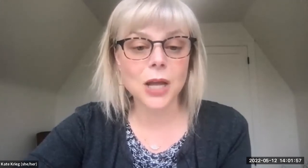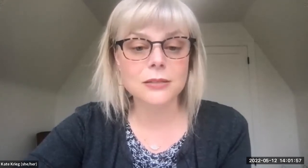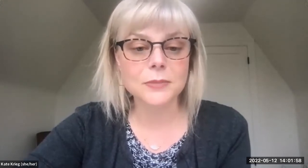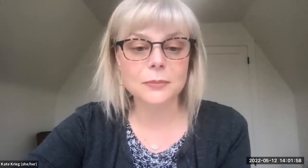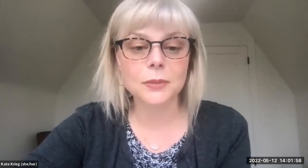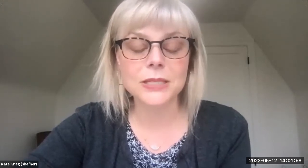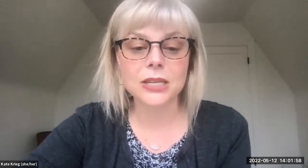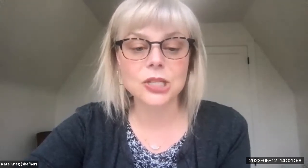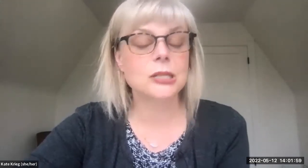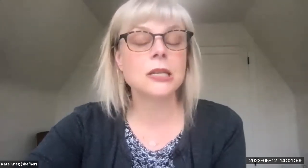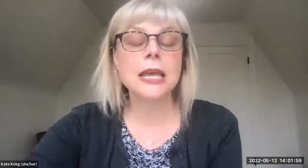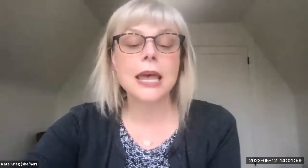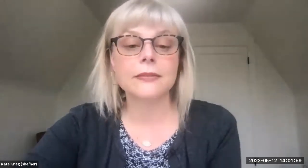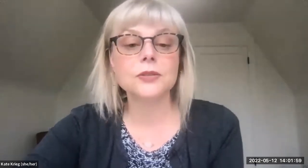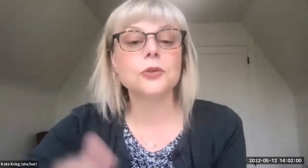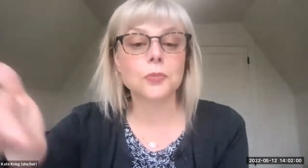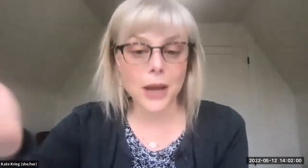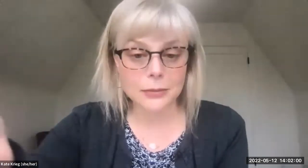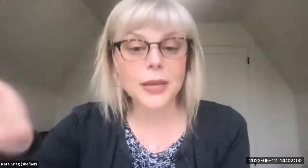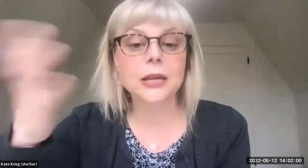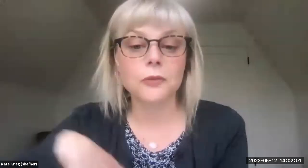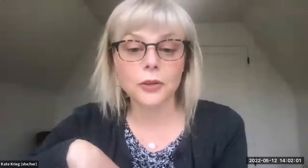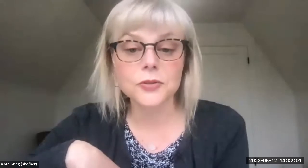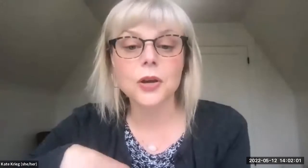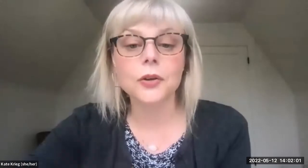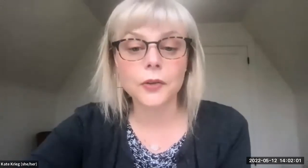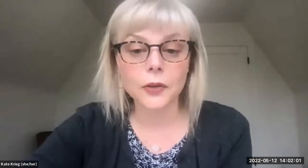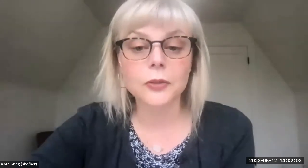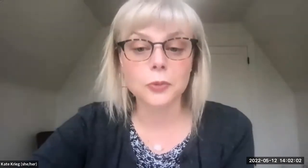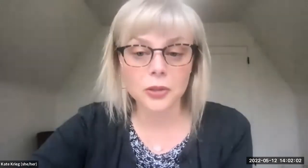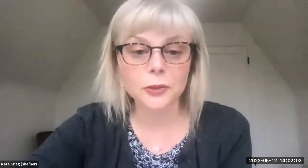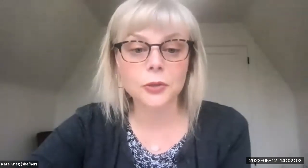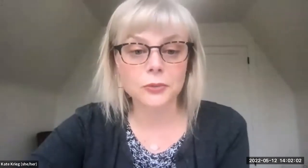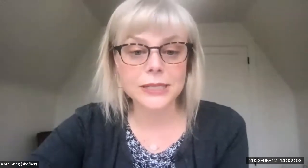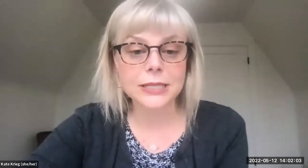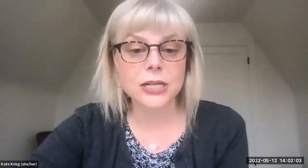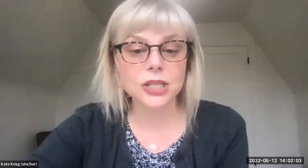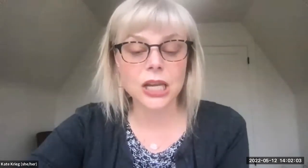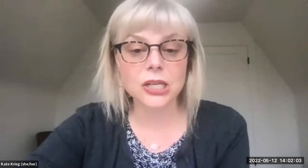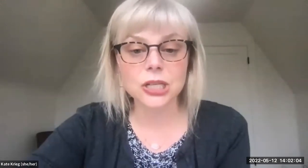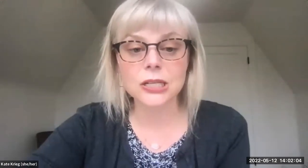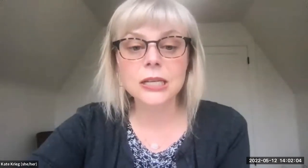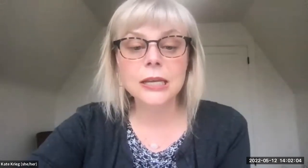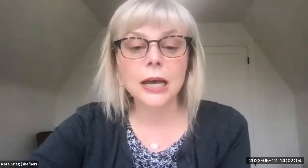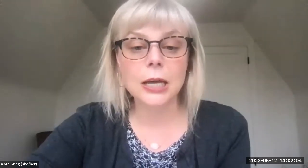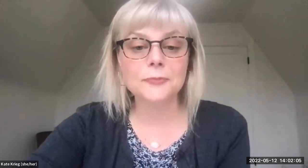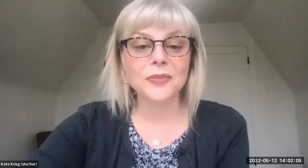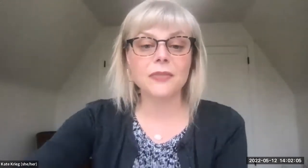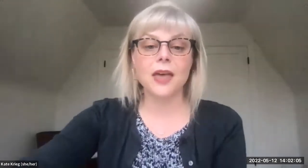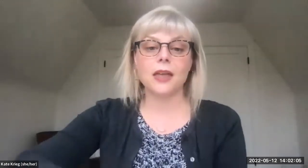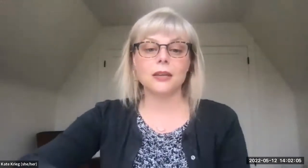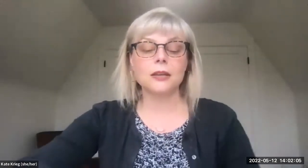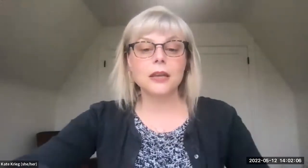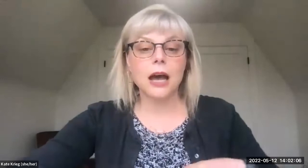from concept to implementation. And this group read Payne Geraldo's article, The Role of Critical Race Theory in Education.